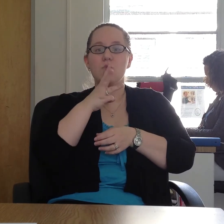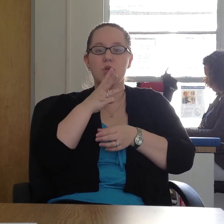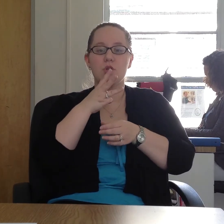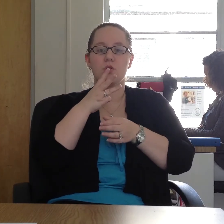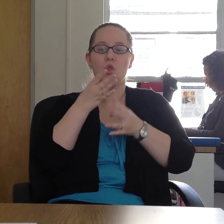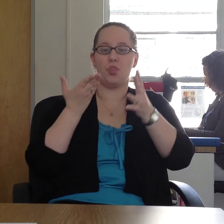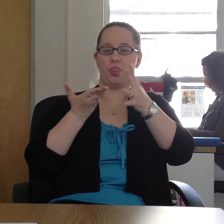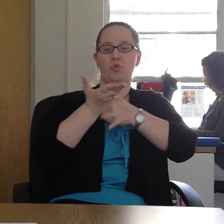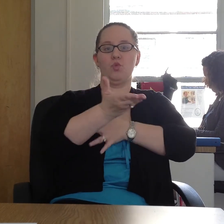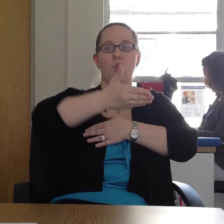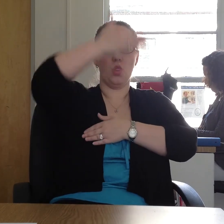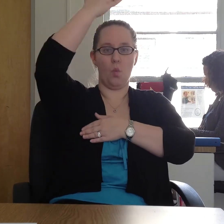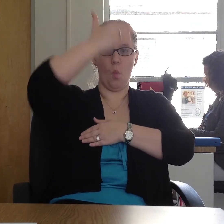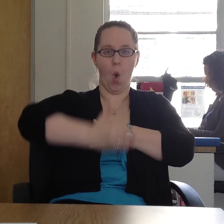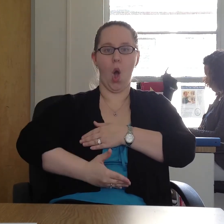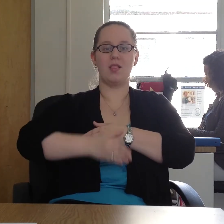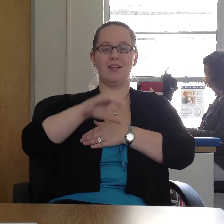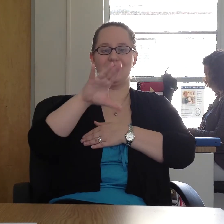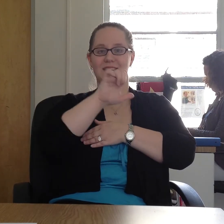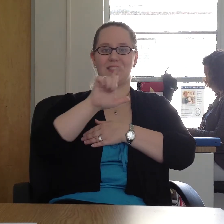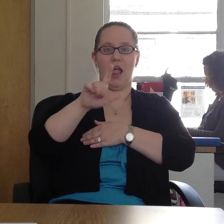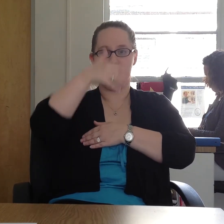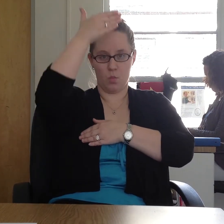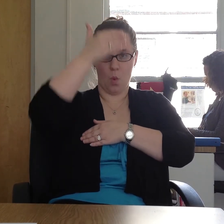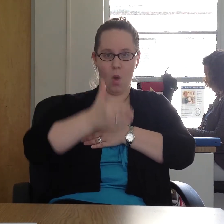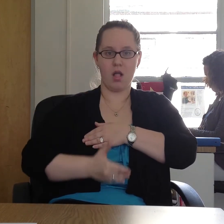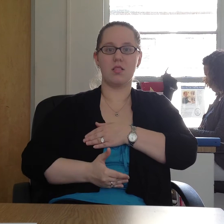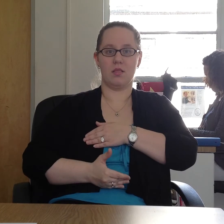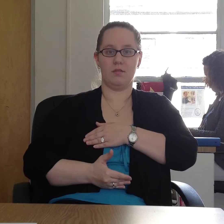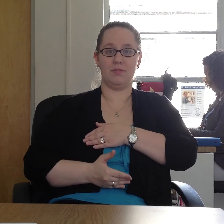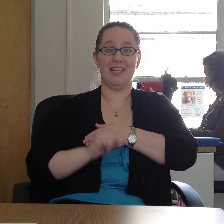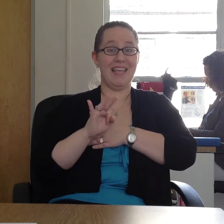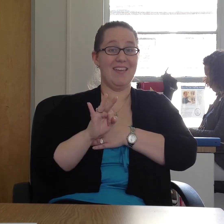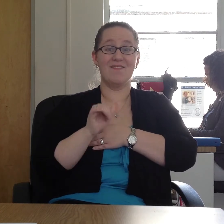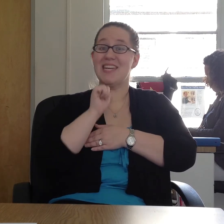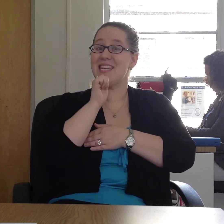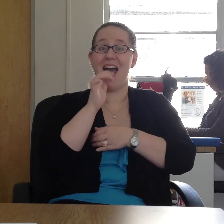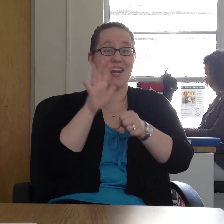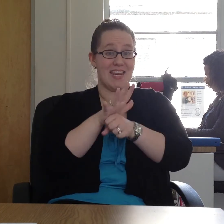If there is not enough moisture, bacteria will eventually die.